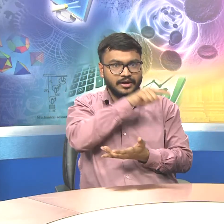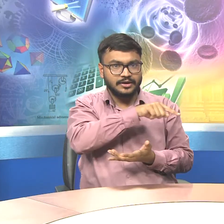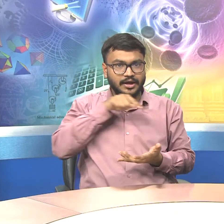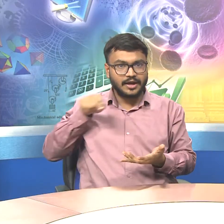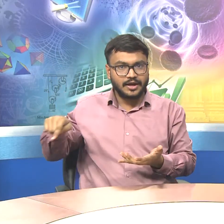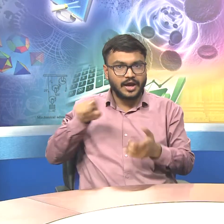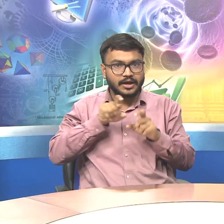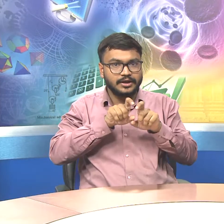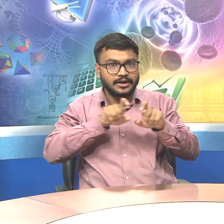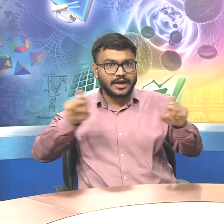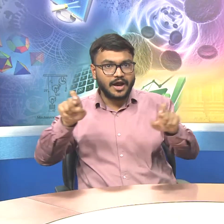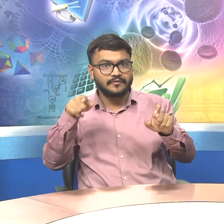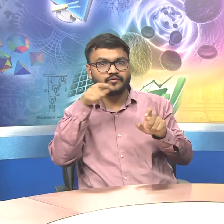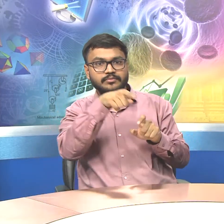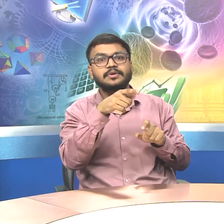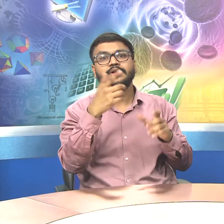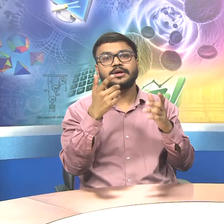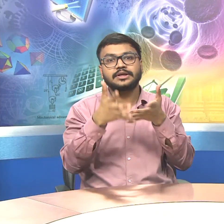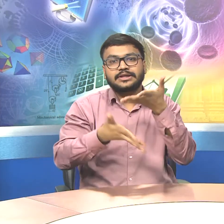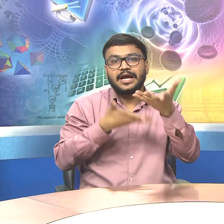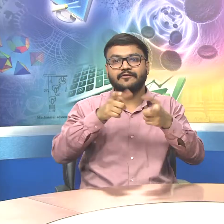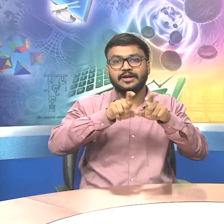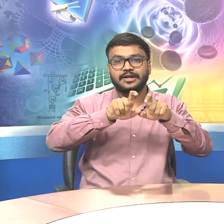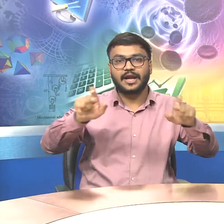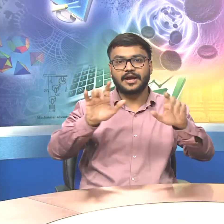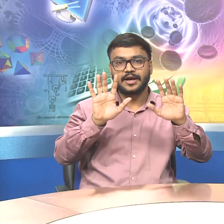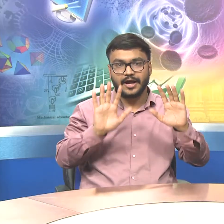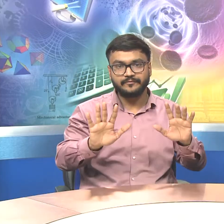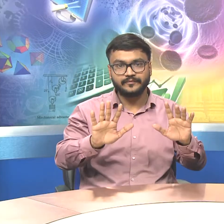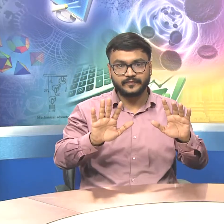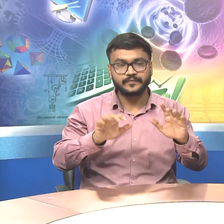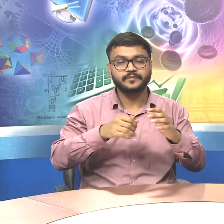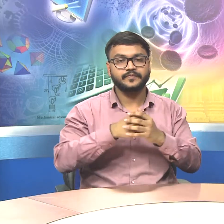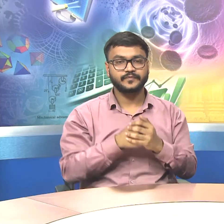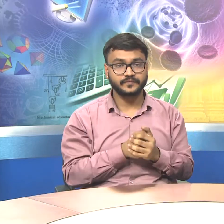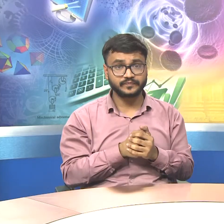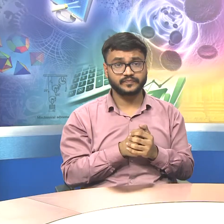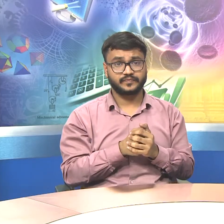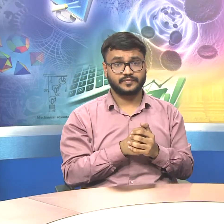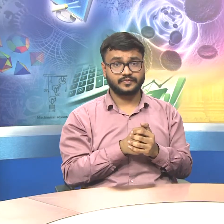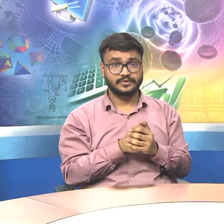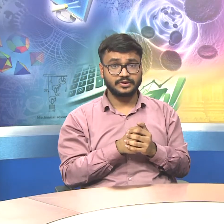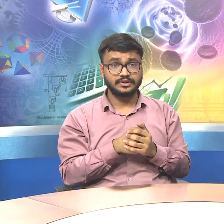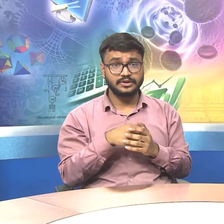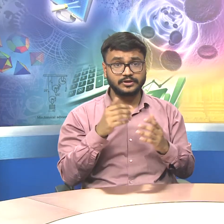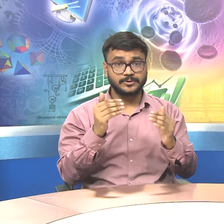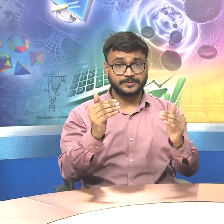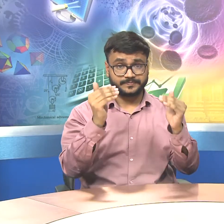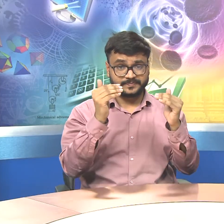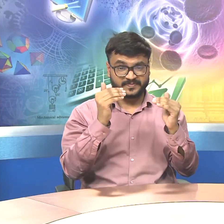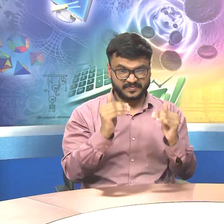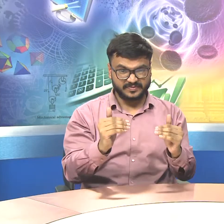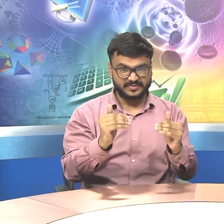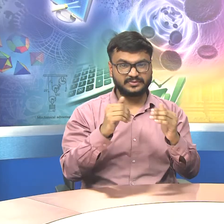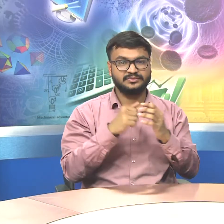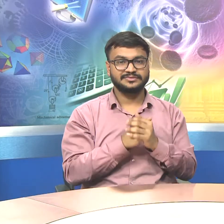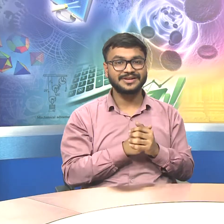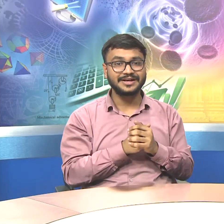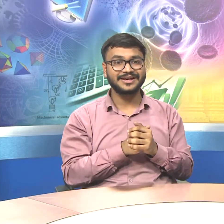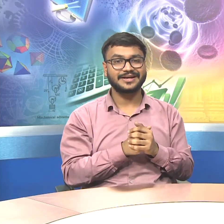As we know, there are the location where I stand and mom is on upstairs, and the door which is